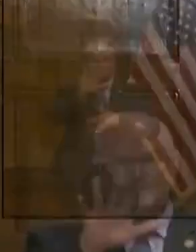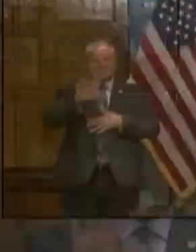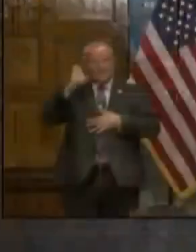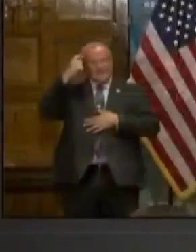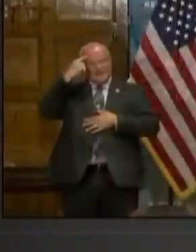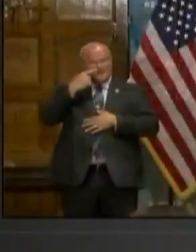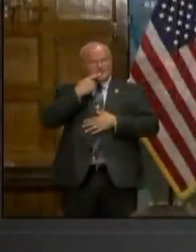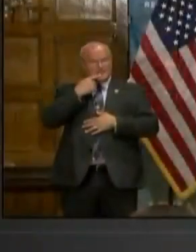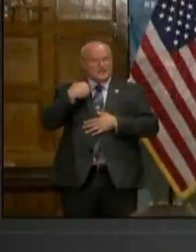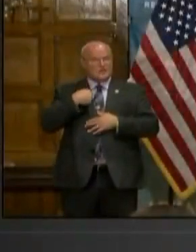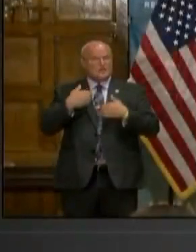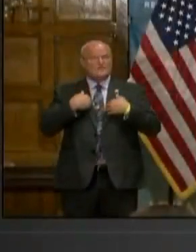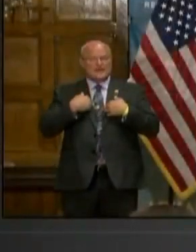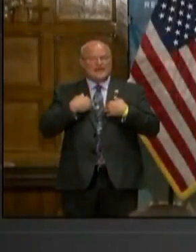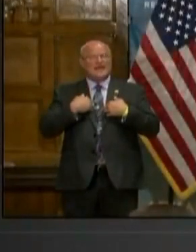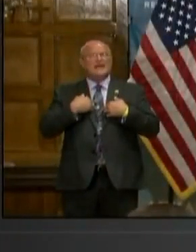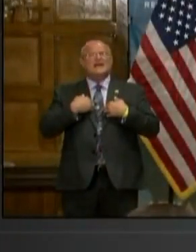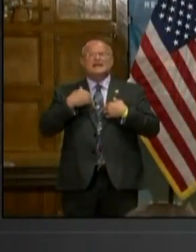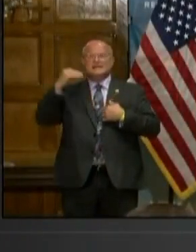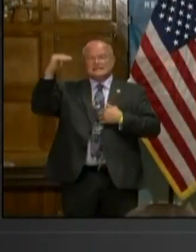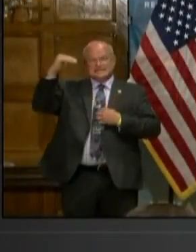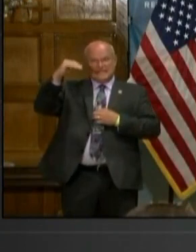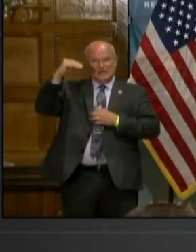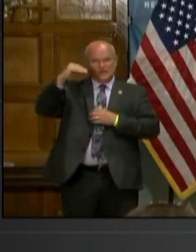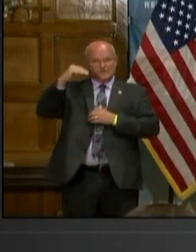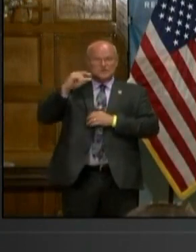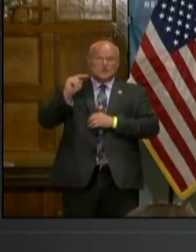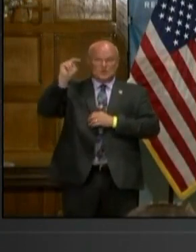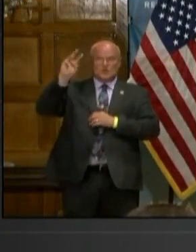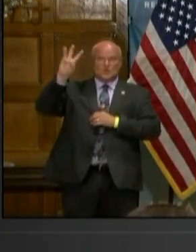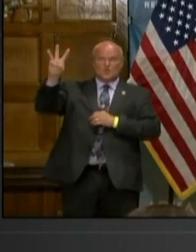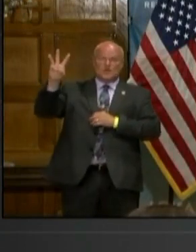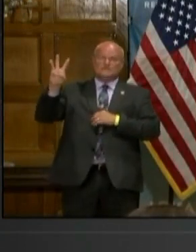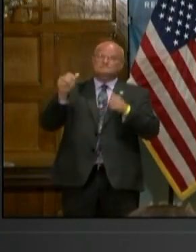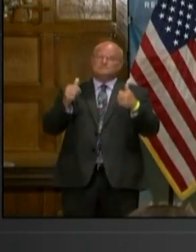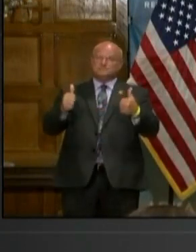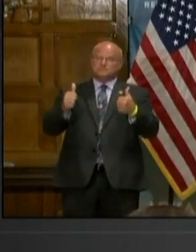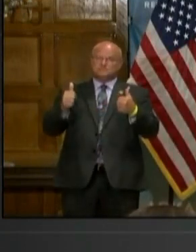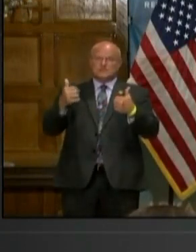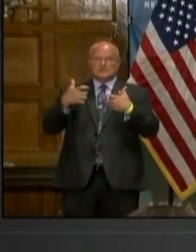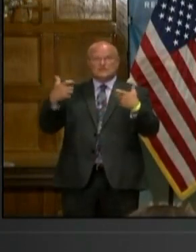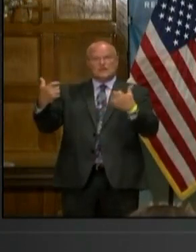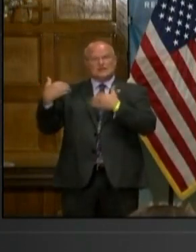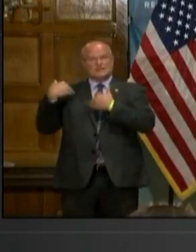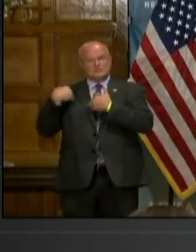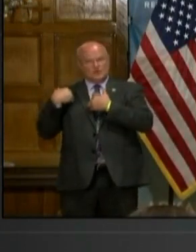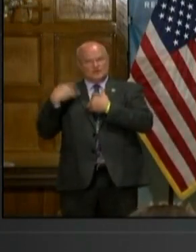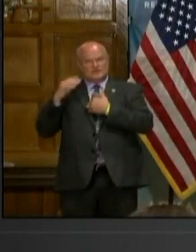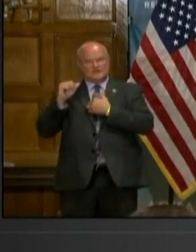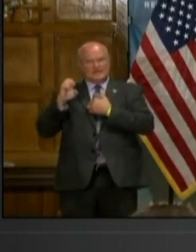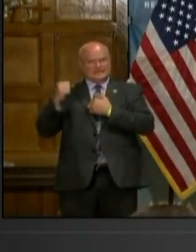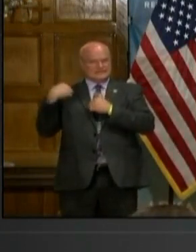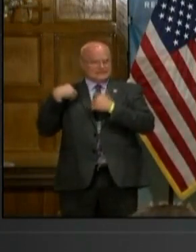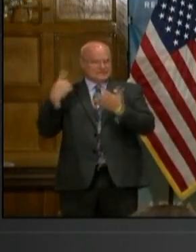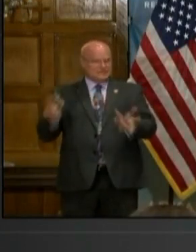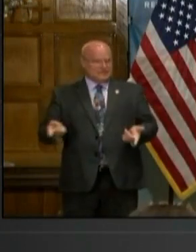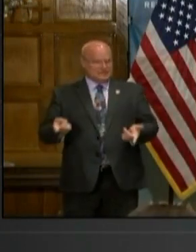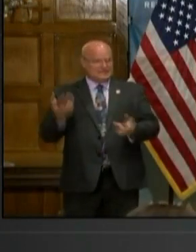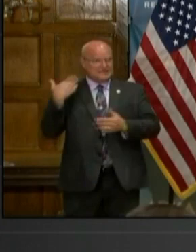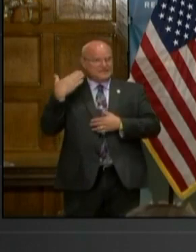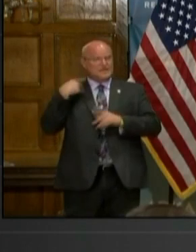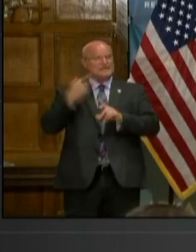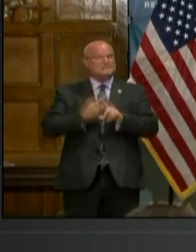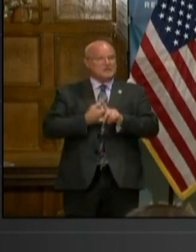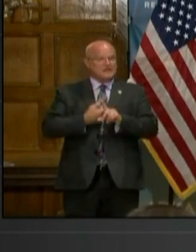the governor has mentioned, we've had a convincing downward trend in the Northwest, which is where our greatest burden of cases has been the